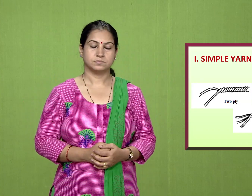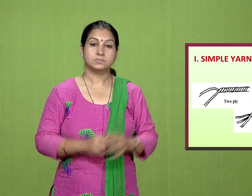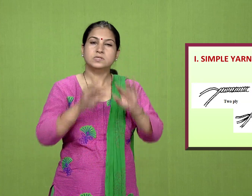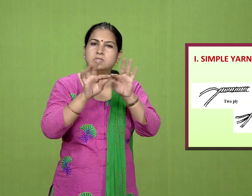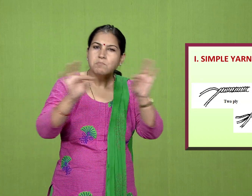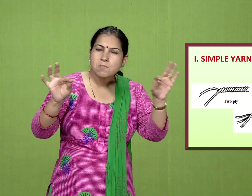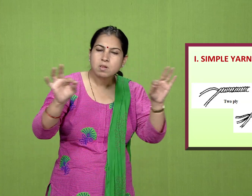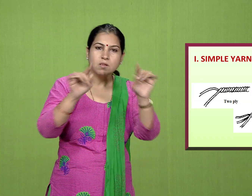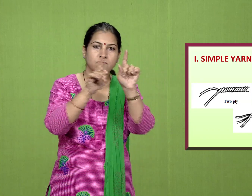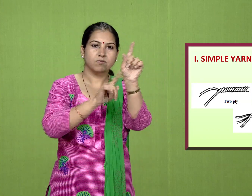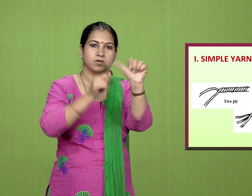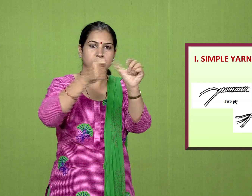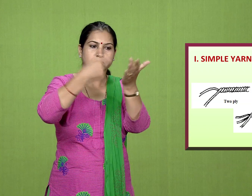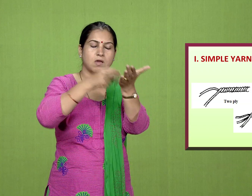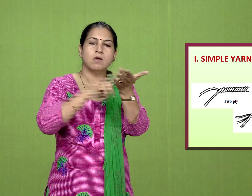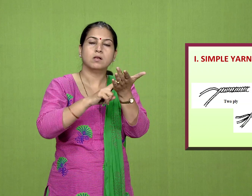Simple yarns have uniform thickness.